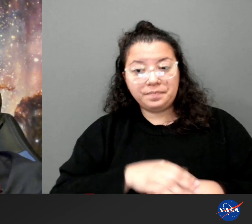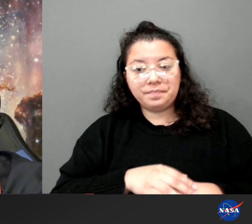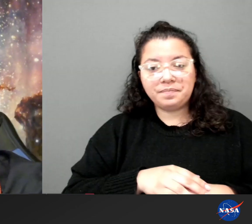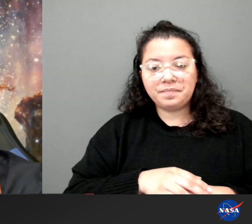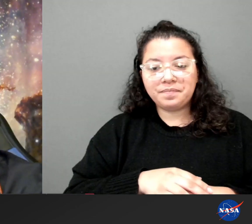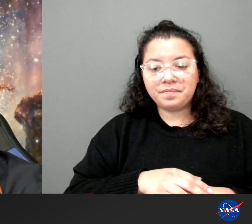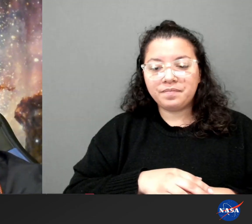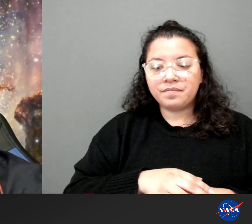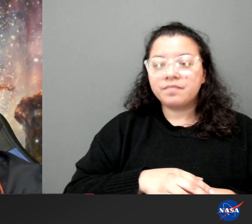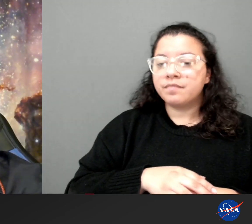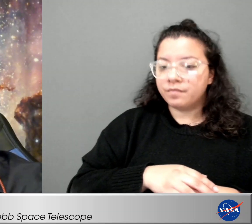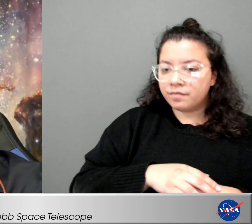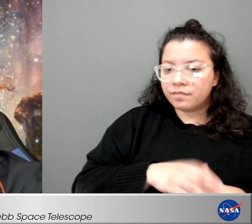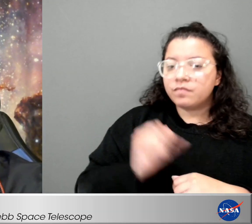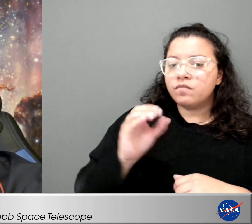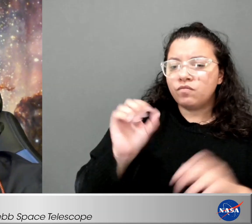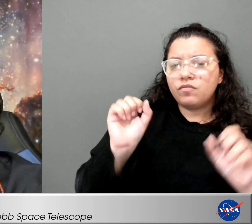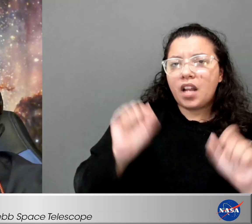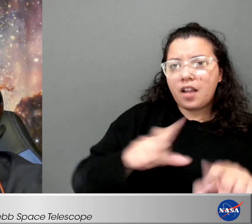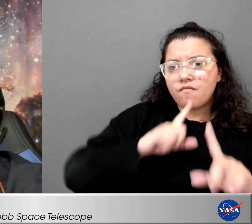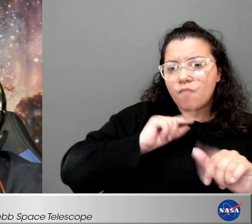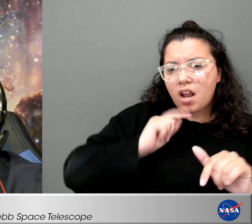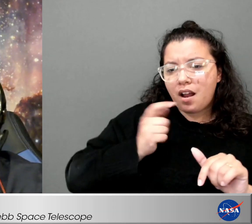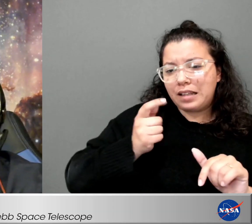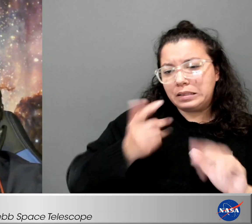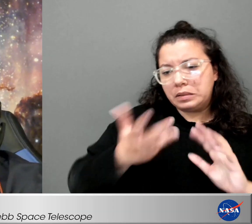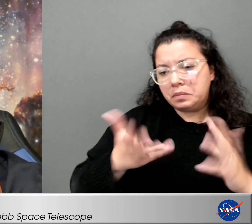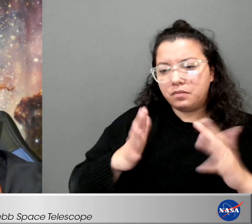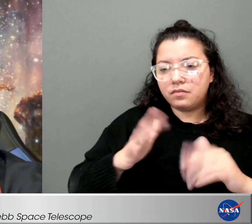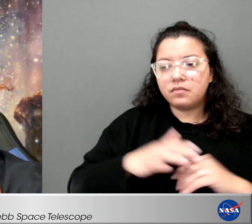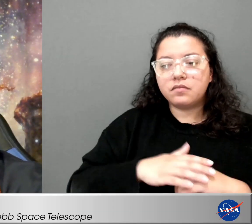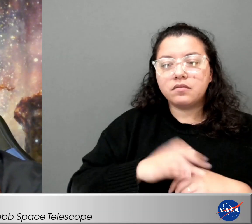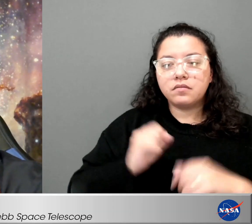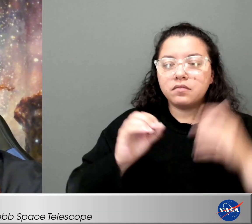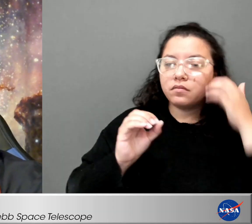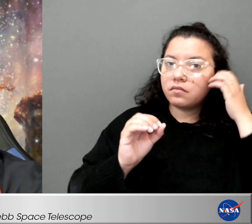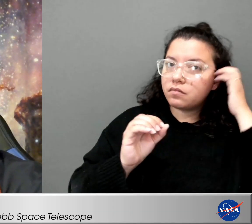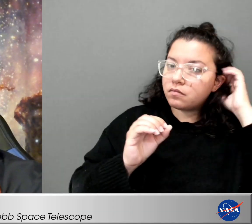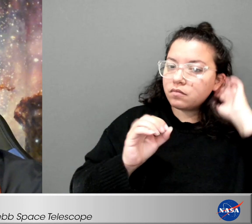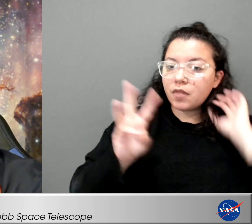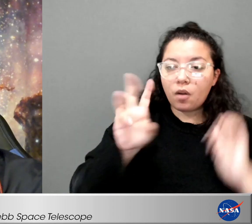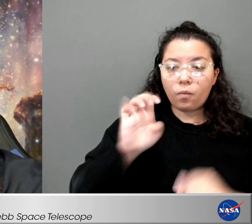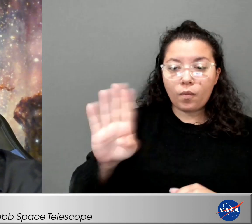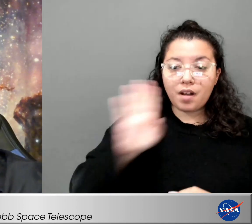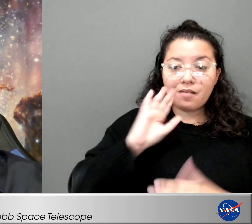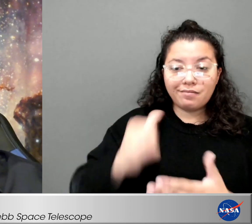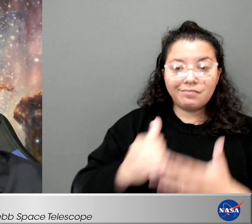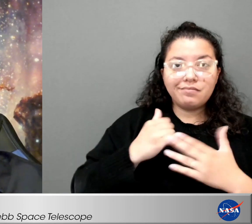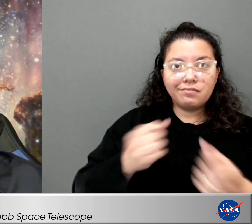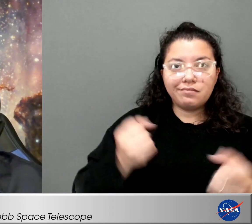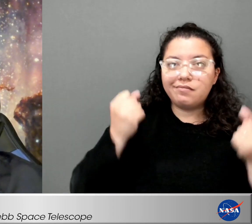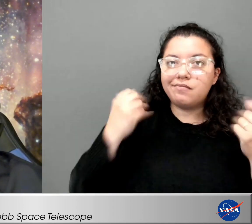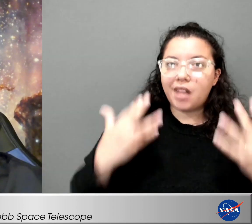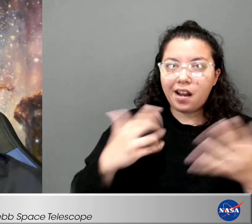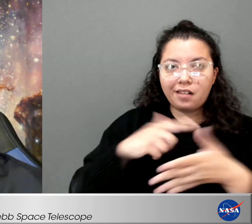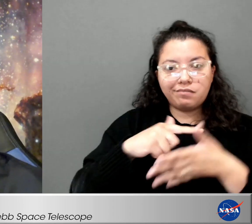bit to that in the sense that there's a number of things that Webb's going to do for us that are going to help us learn more